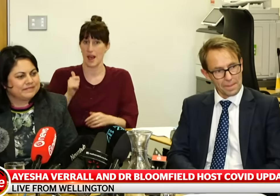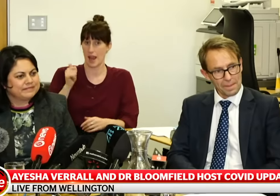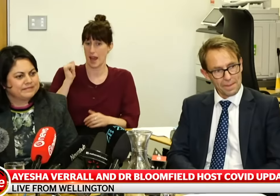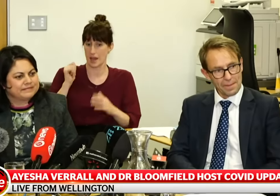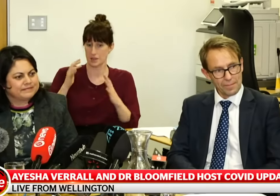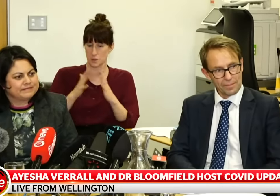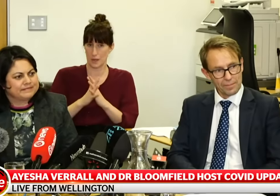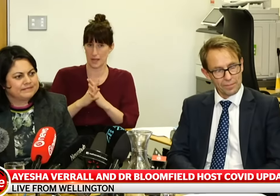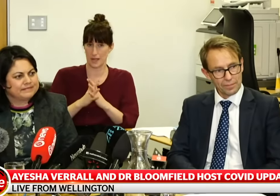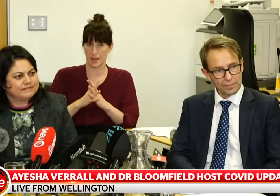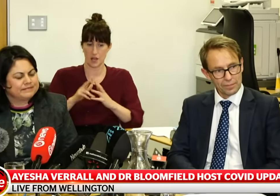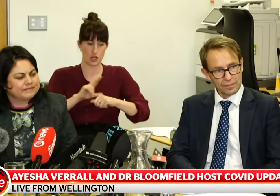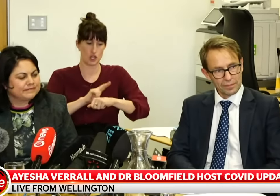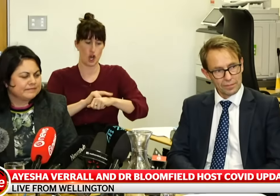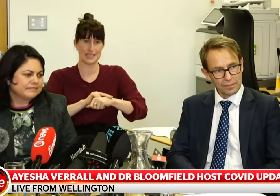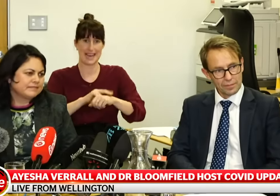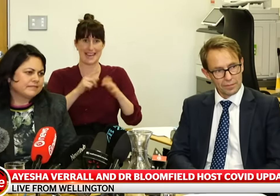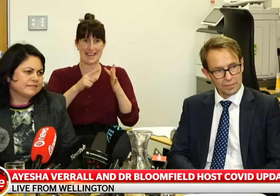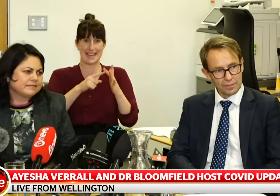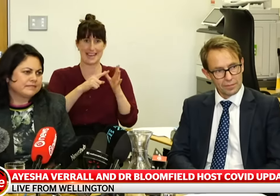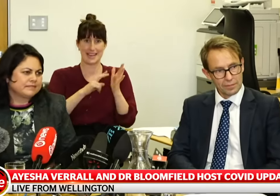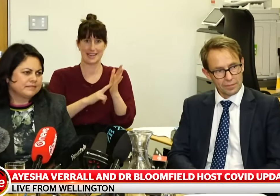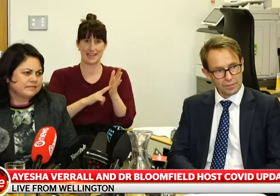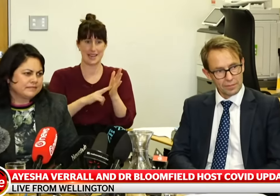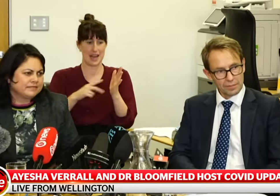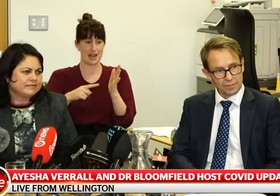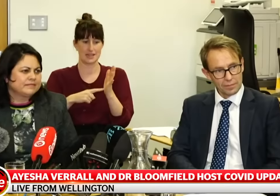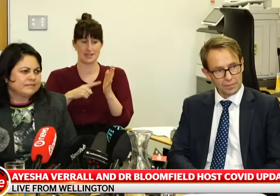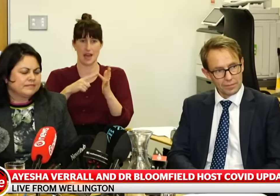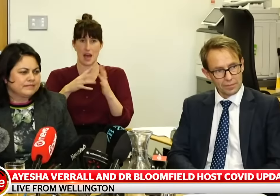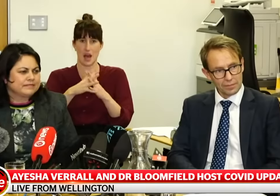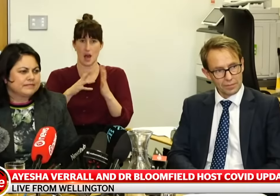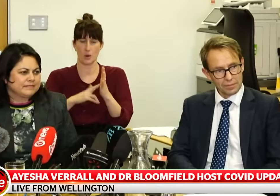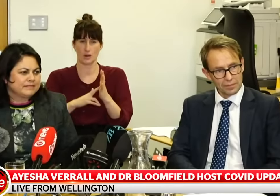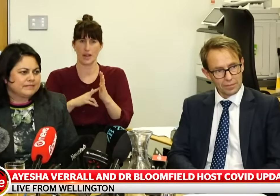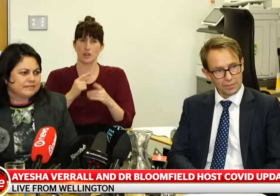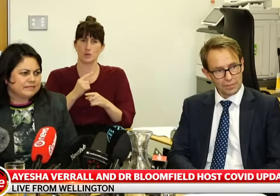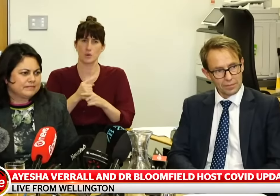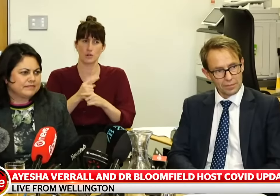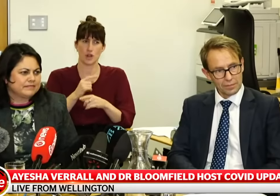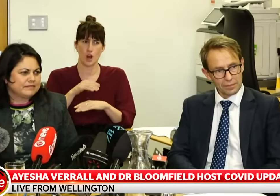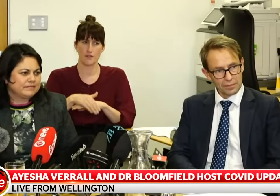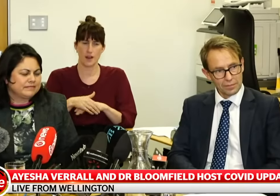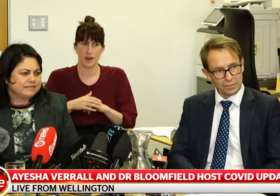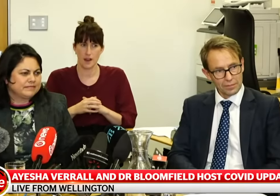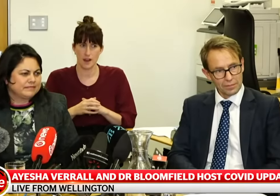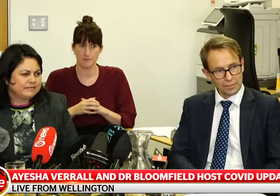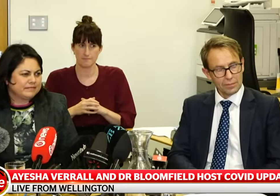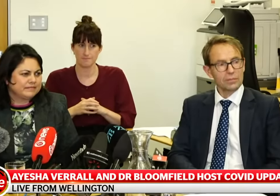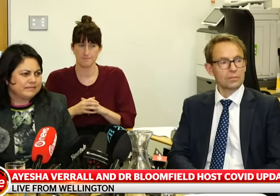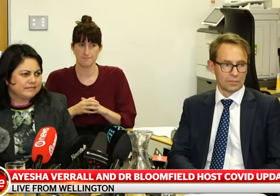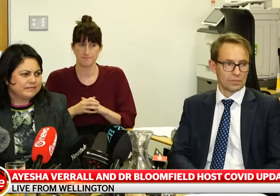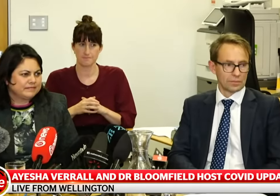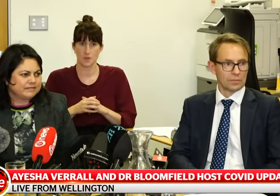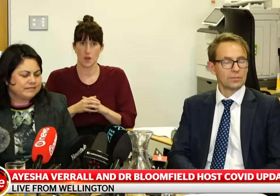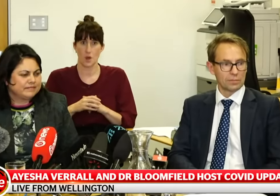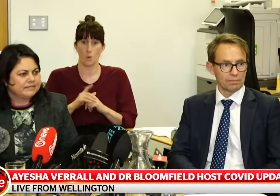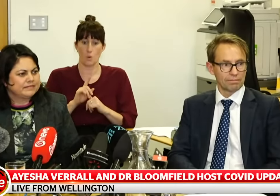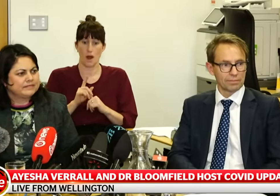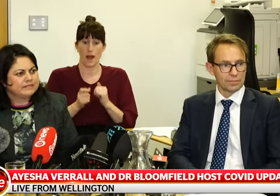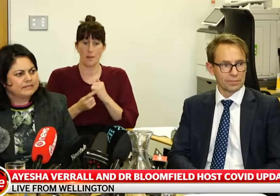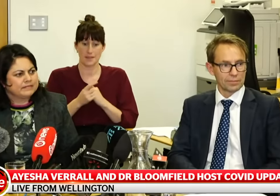mentioned that there would be new advice coming on isolation timeframes and in terms of what happens if you get a